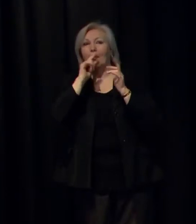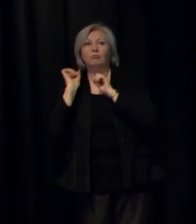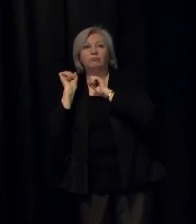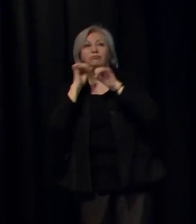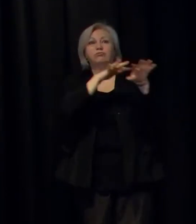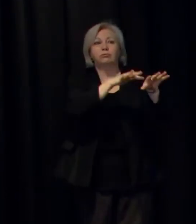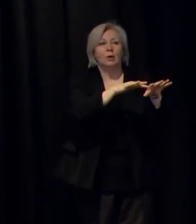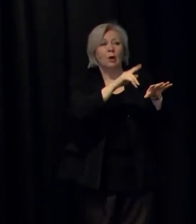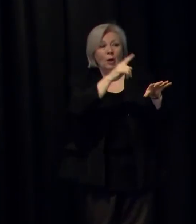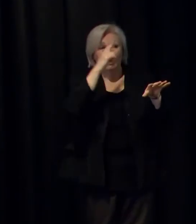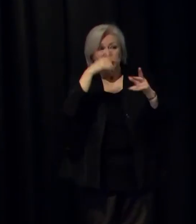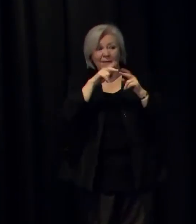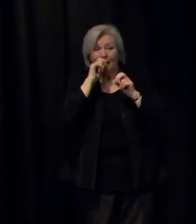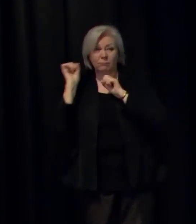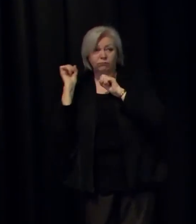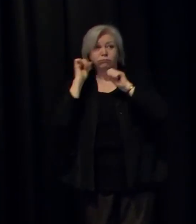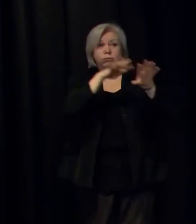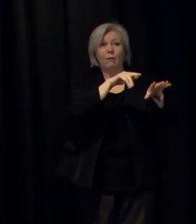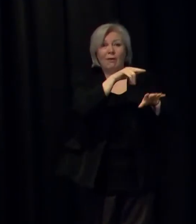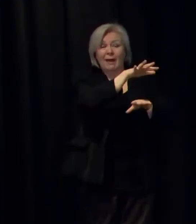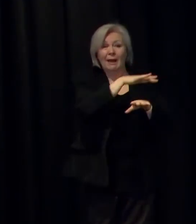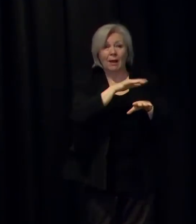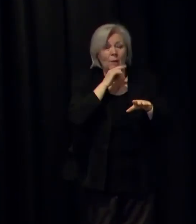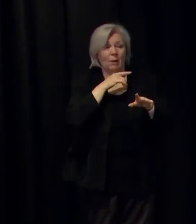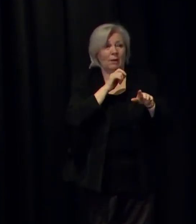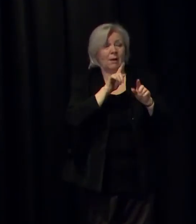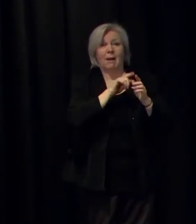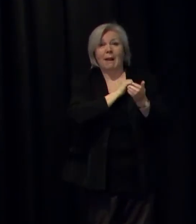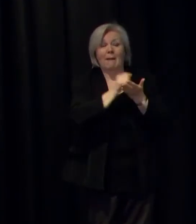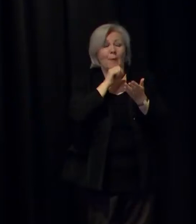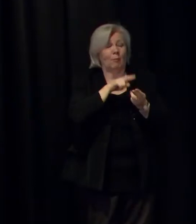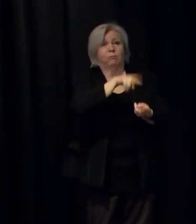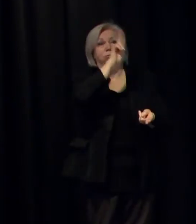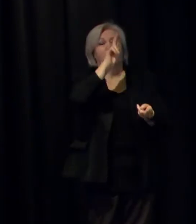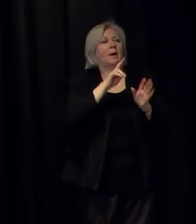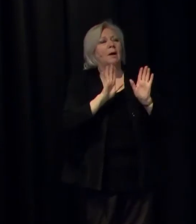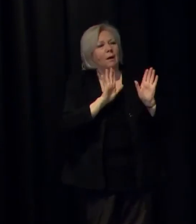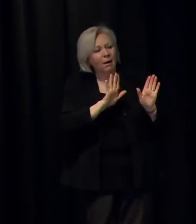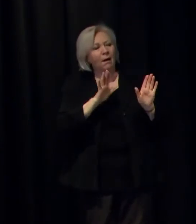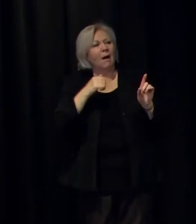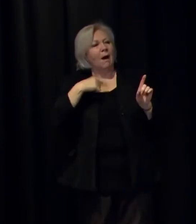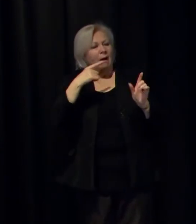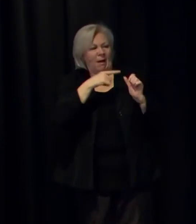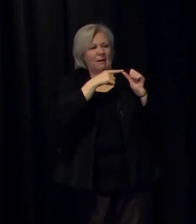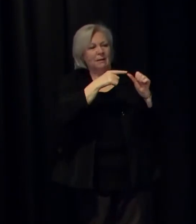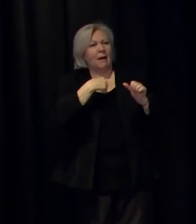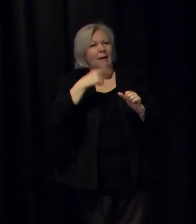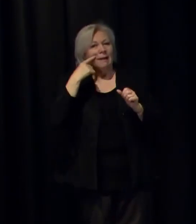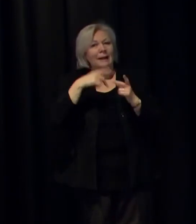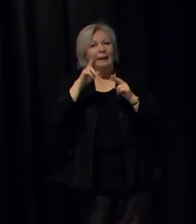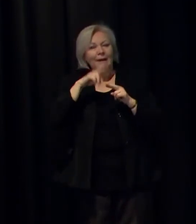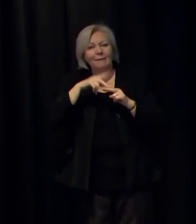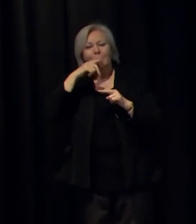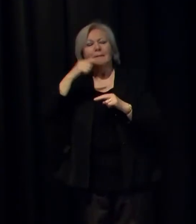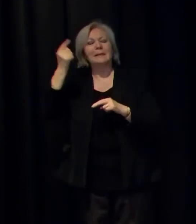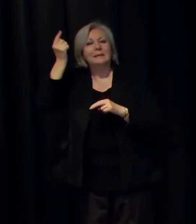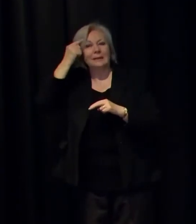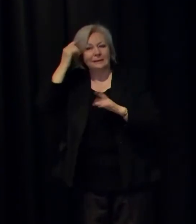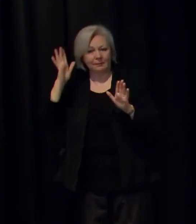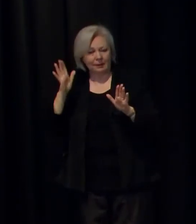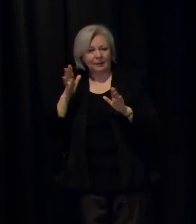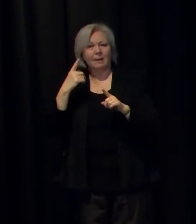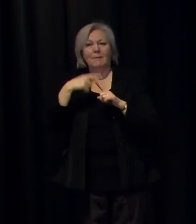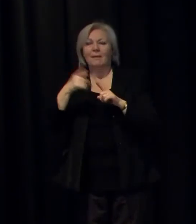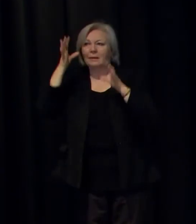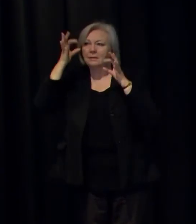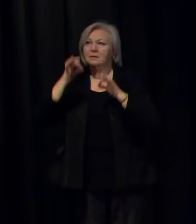cases? No, I think if people are sensible, if people are moving around and are accessing the vaccinated economy because